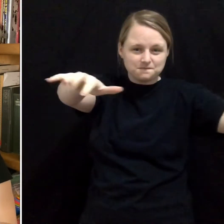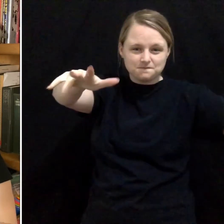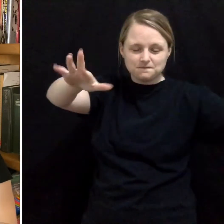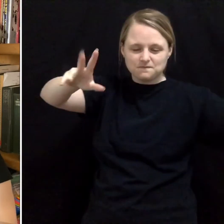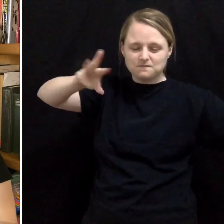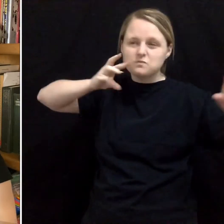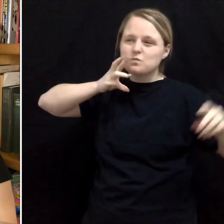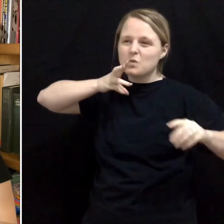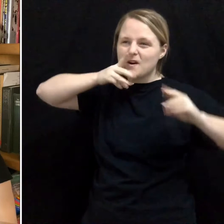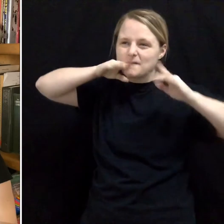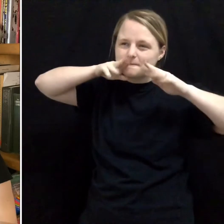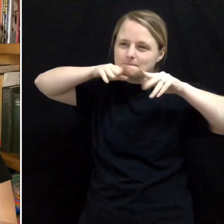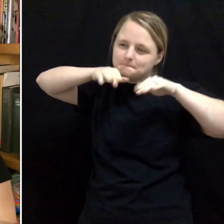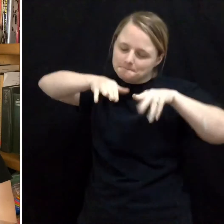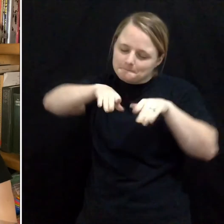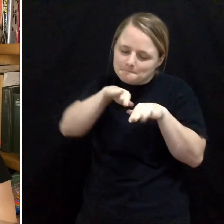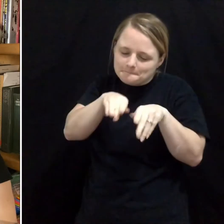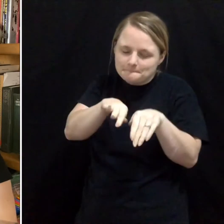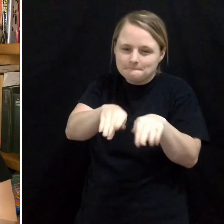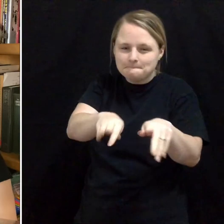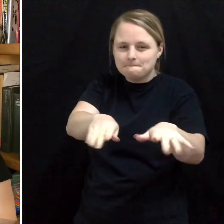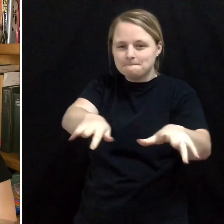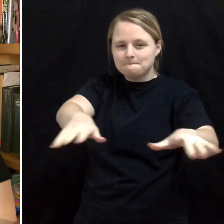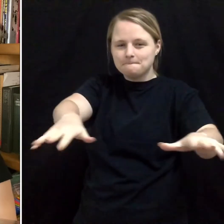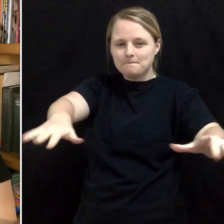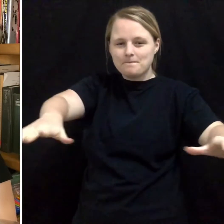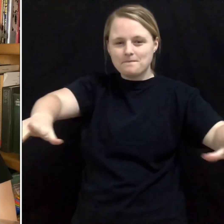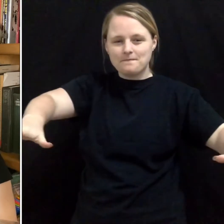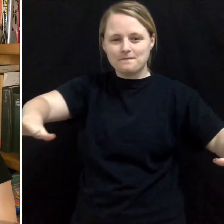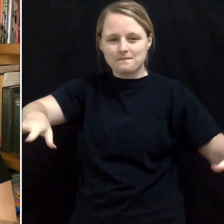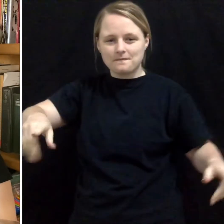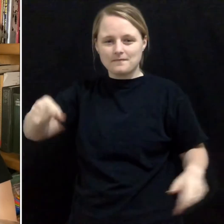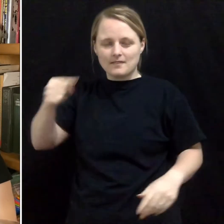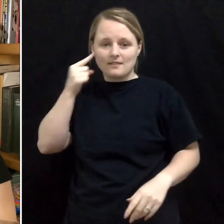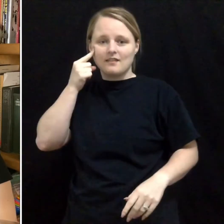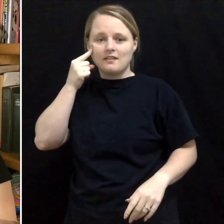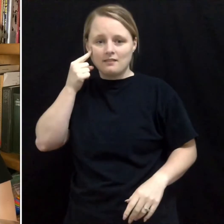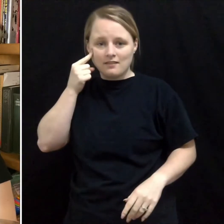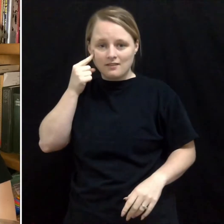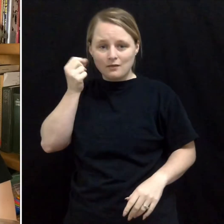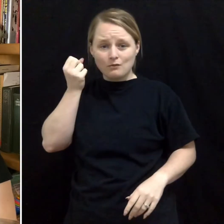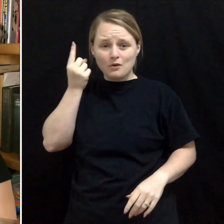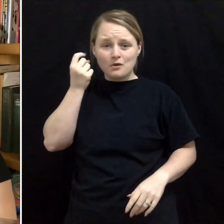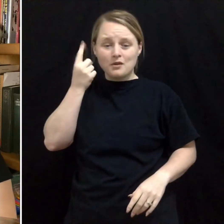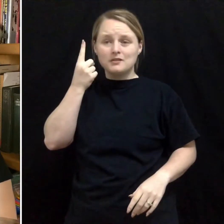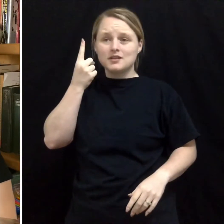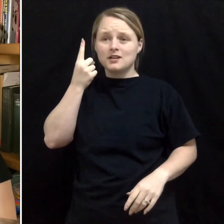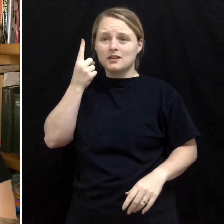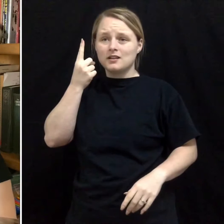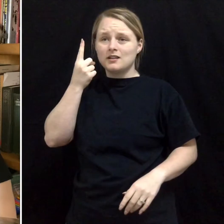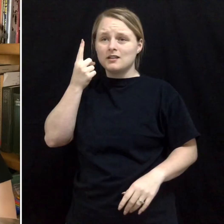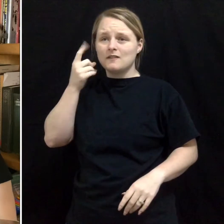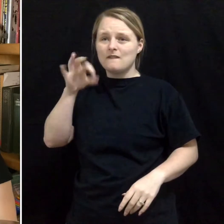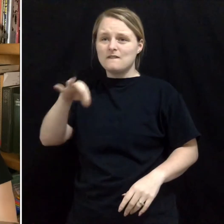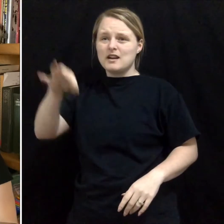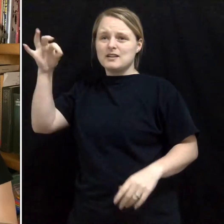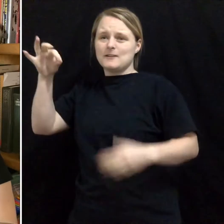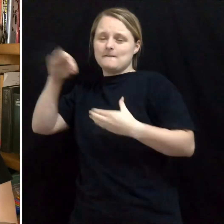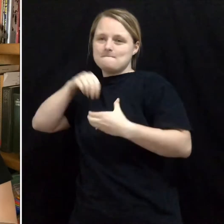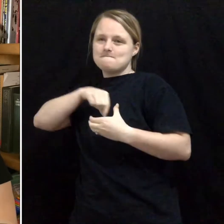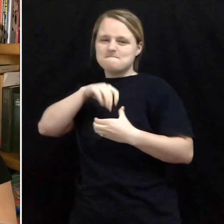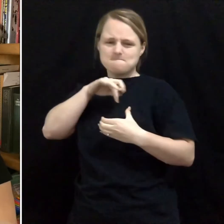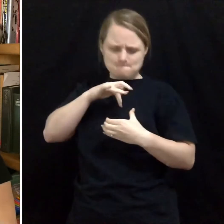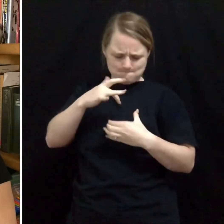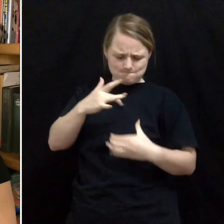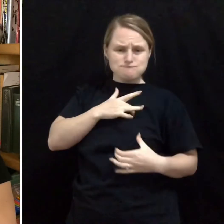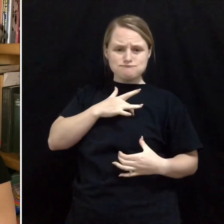by reaching into her own heart to bring forth the music that was there, she had even touched the hearts